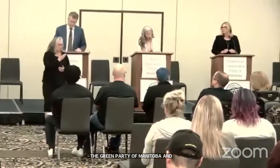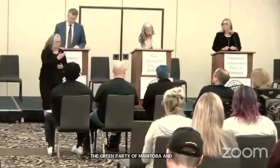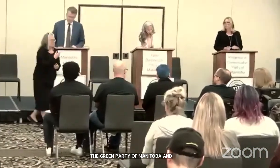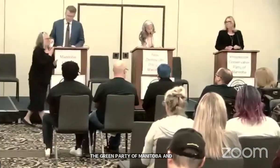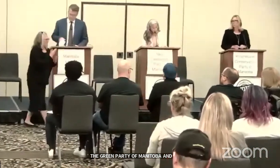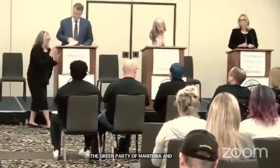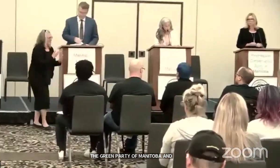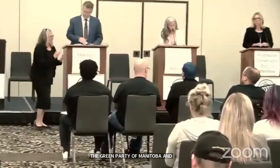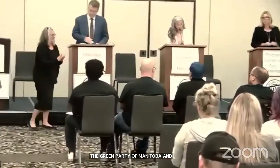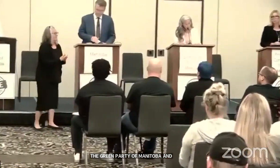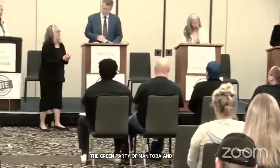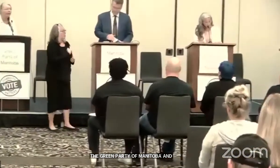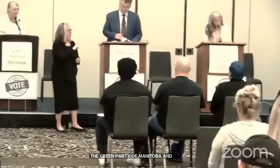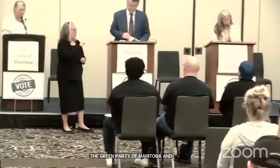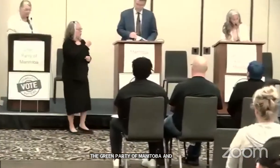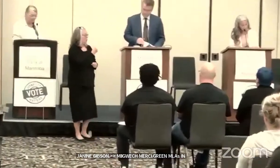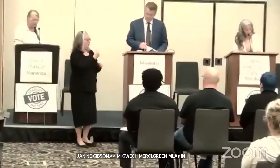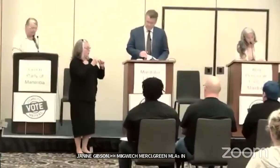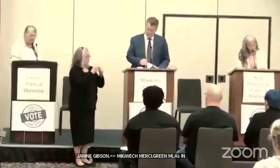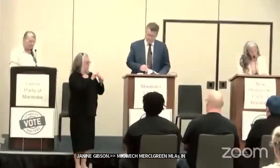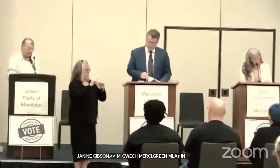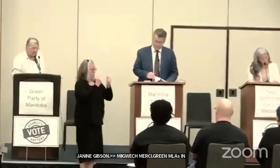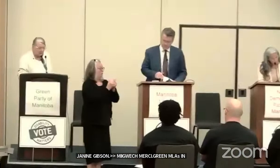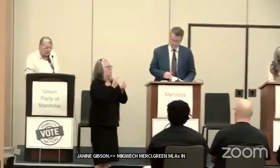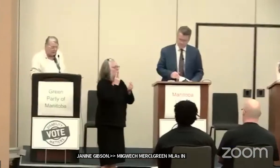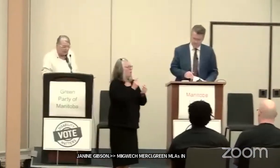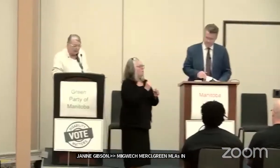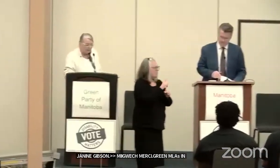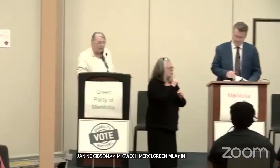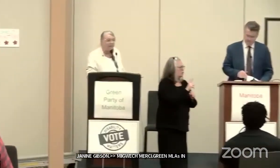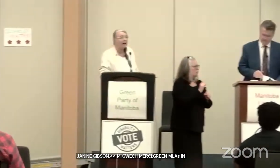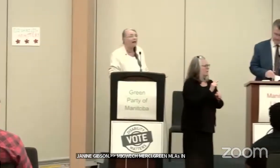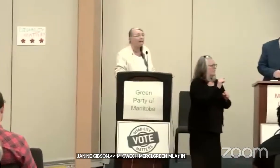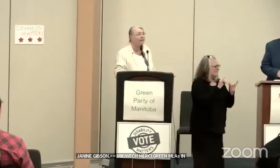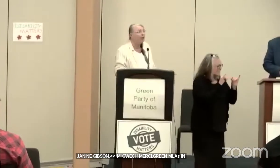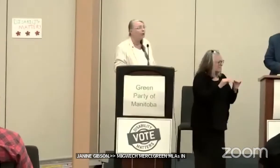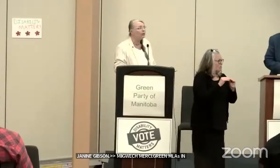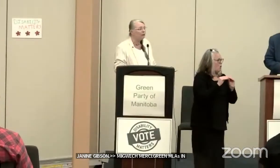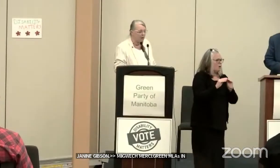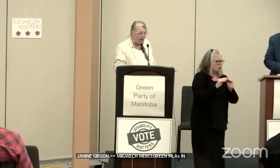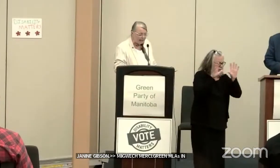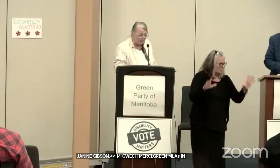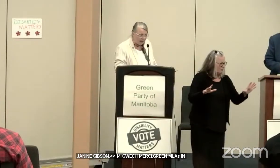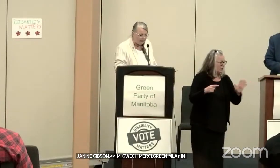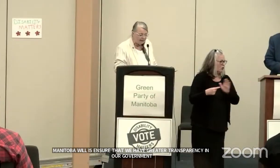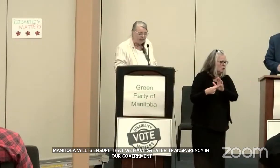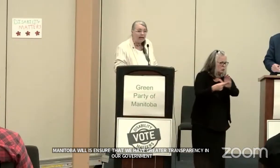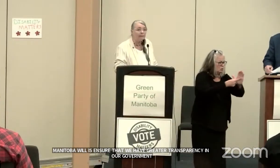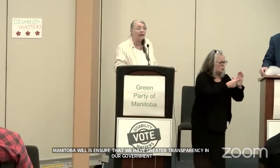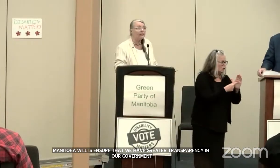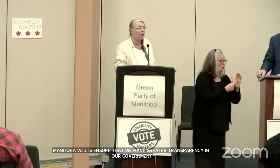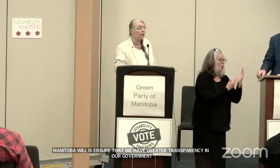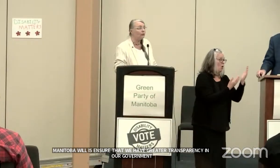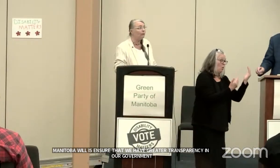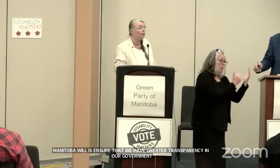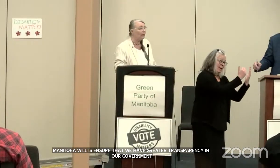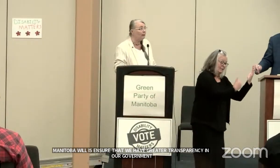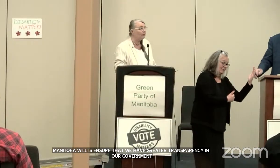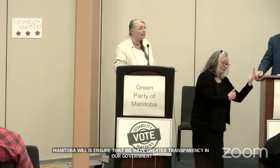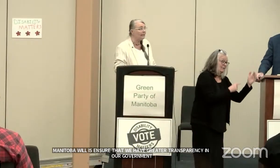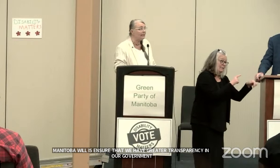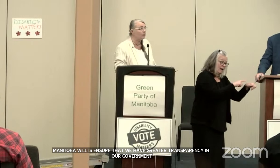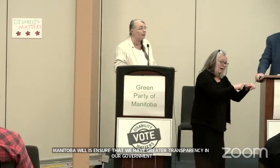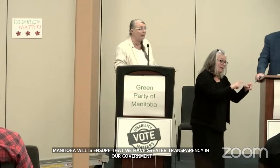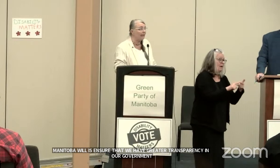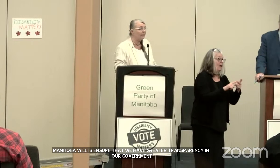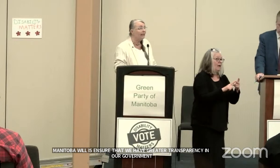greater transparency in our government systems. Transparent wait times, with transparent timeline goals for when